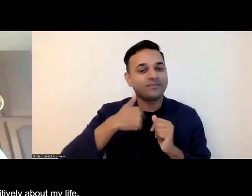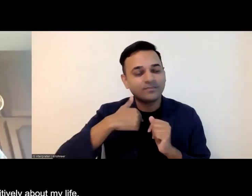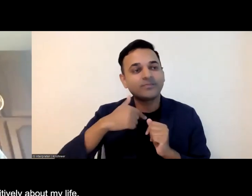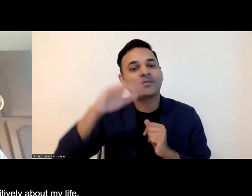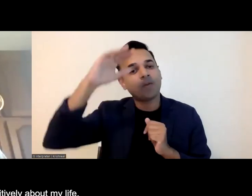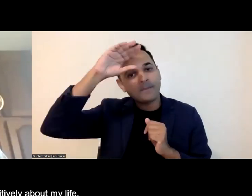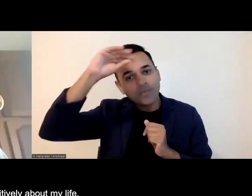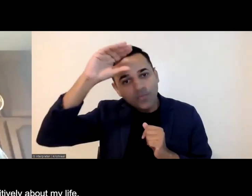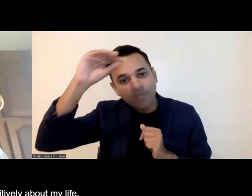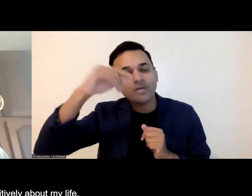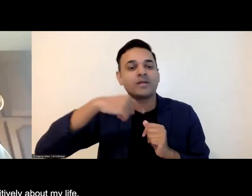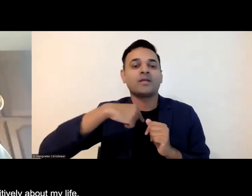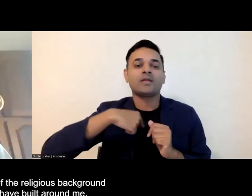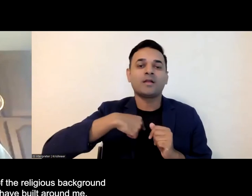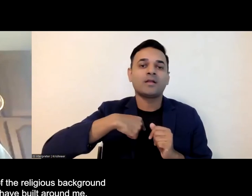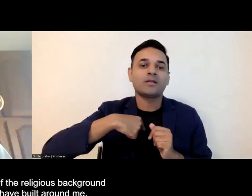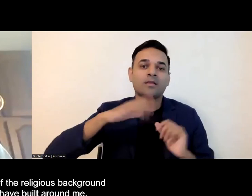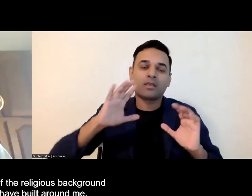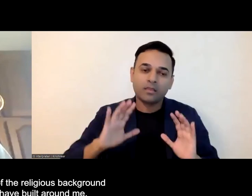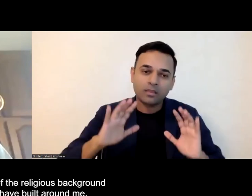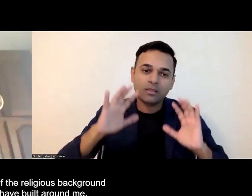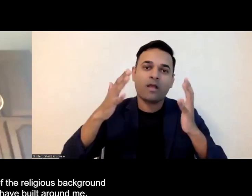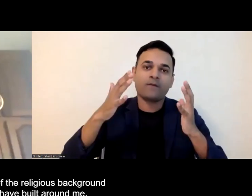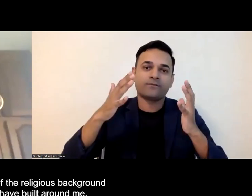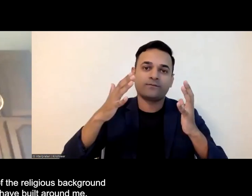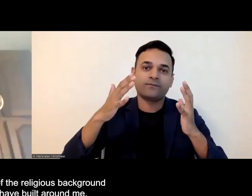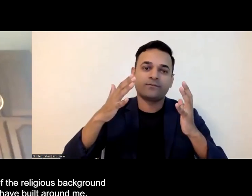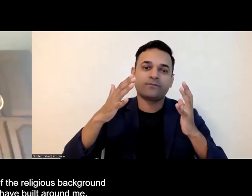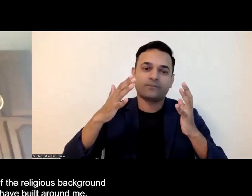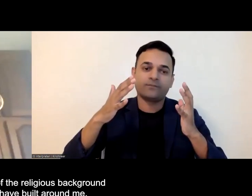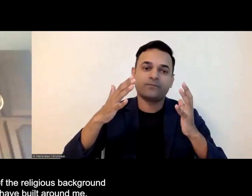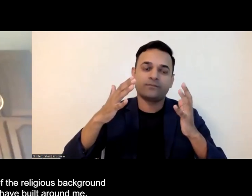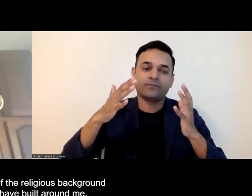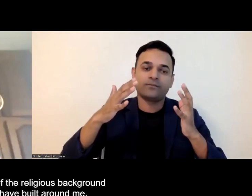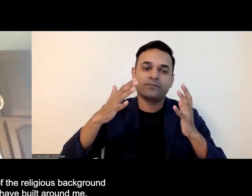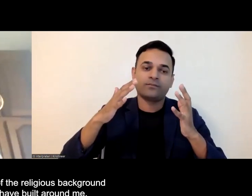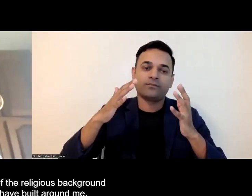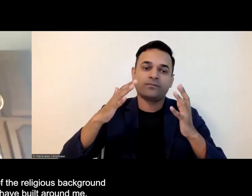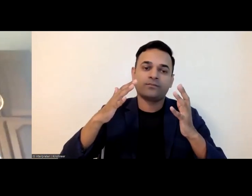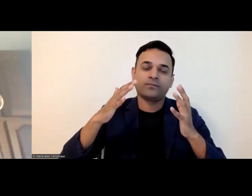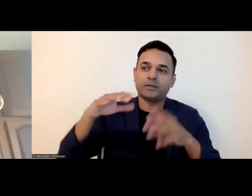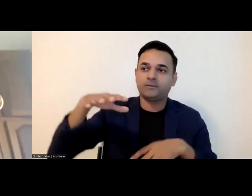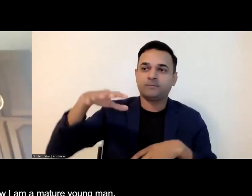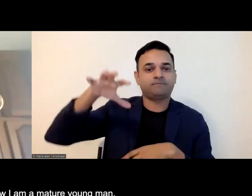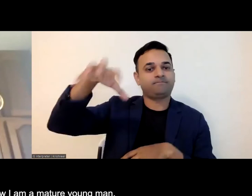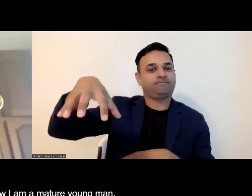I think very positively about my life because of the religious background that I have built up around me.